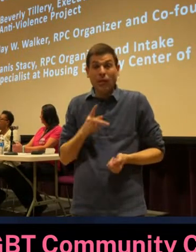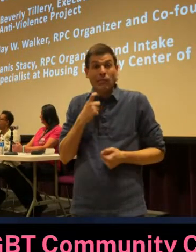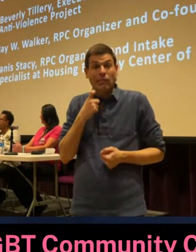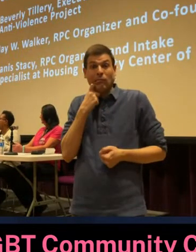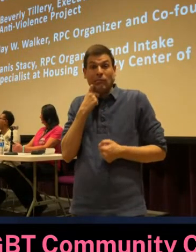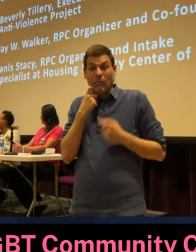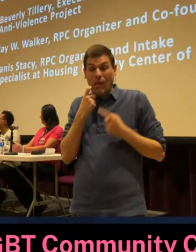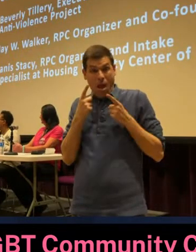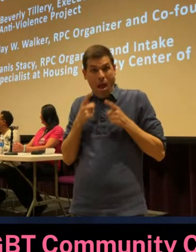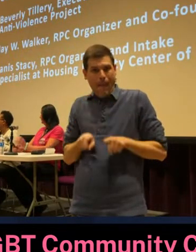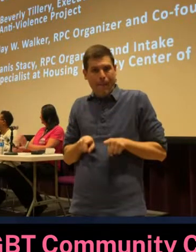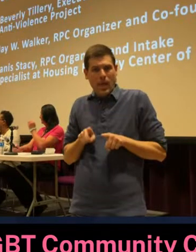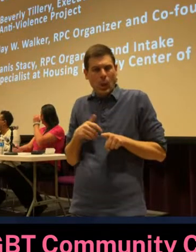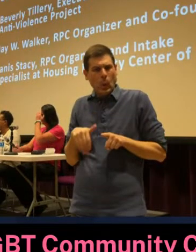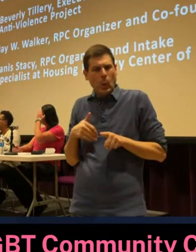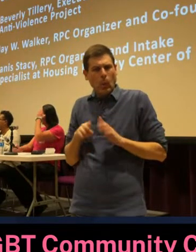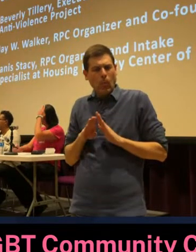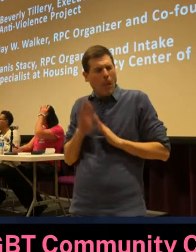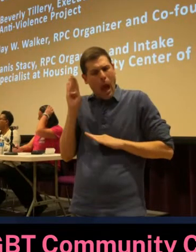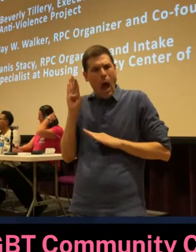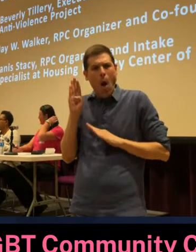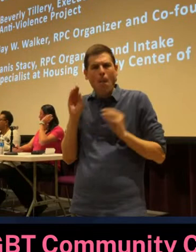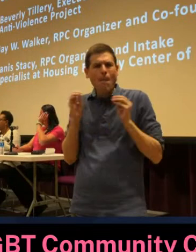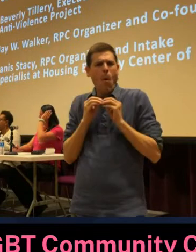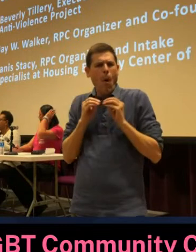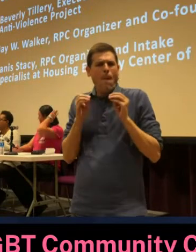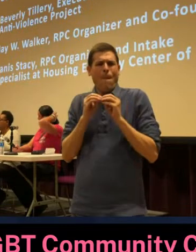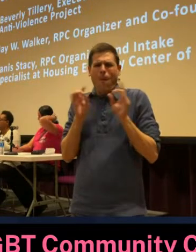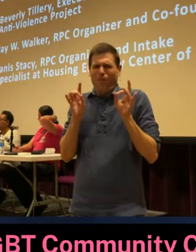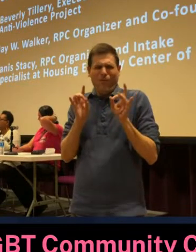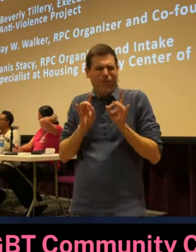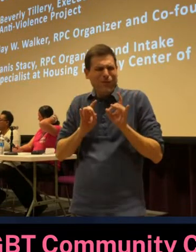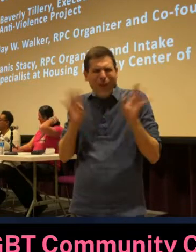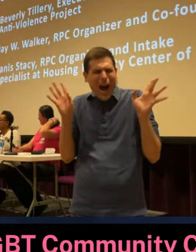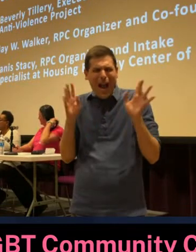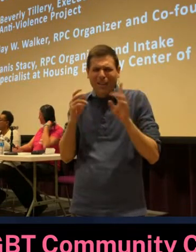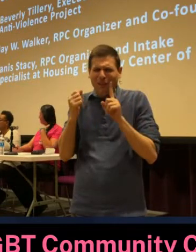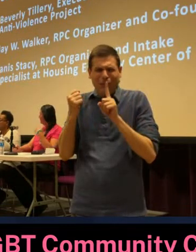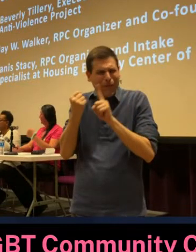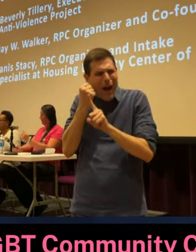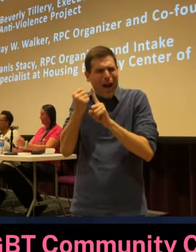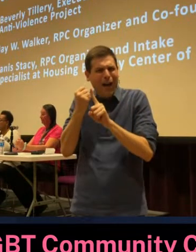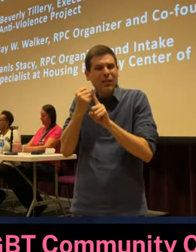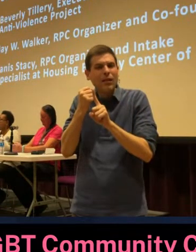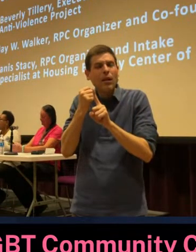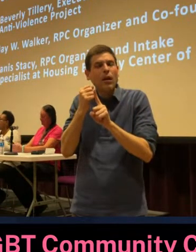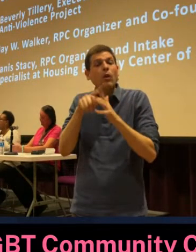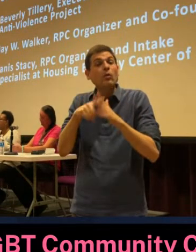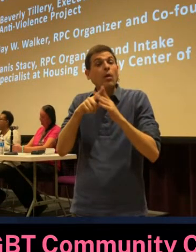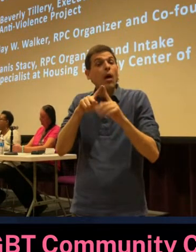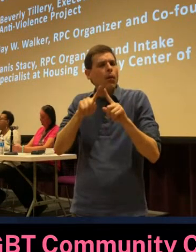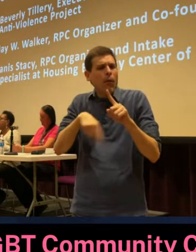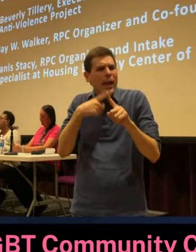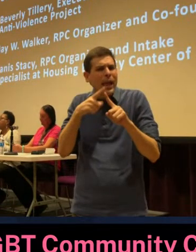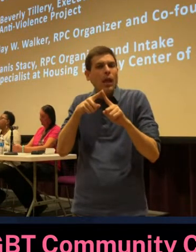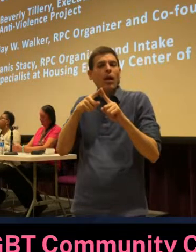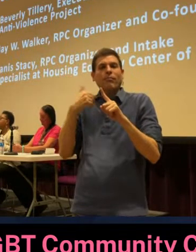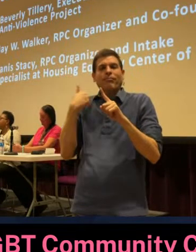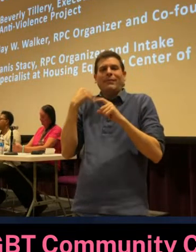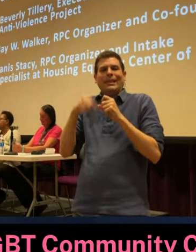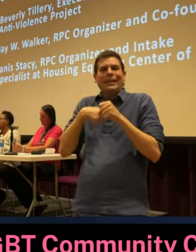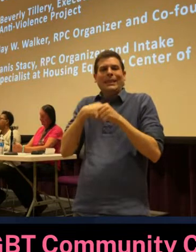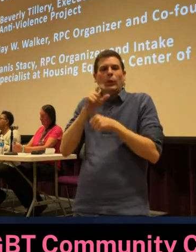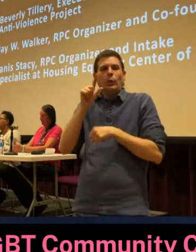started to see this uptick of violence really in 2016, right? It was during